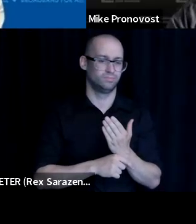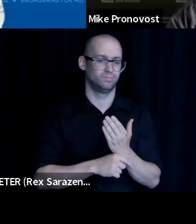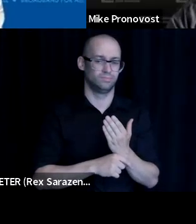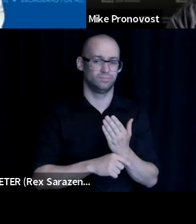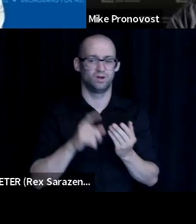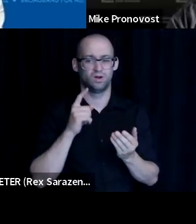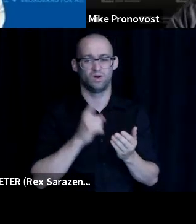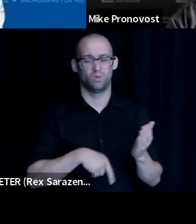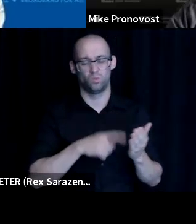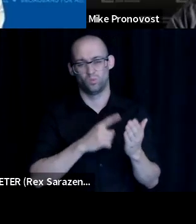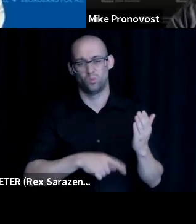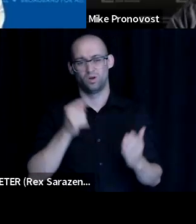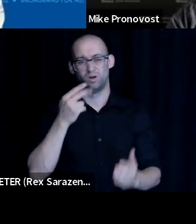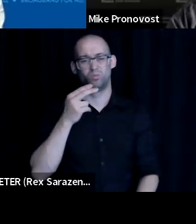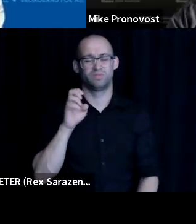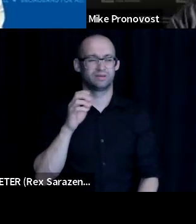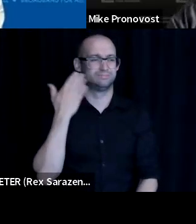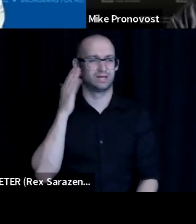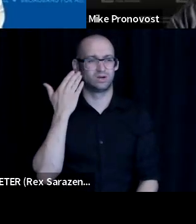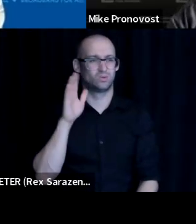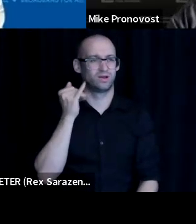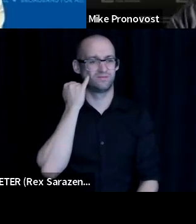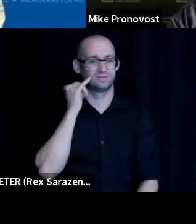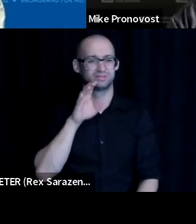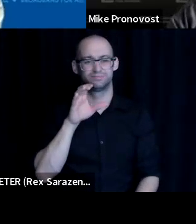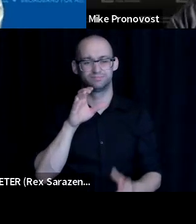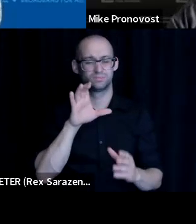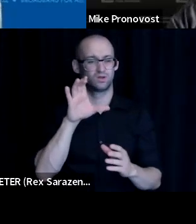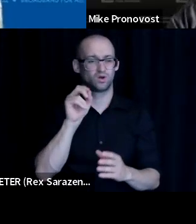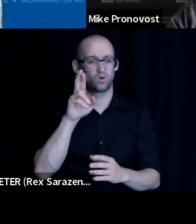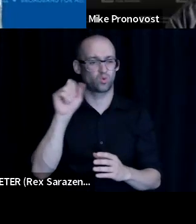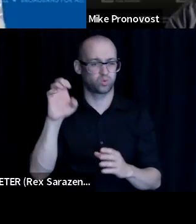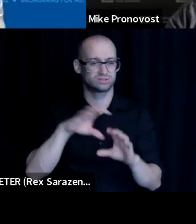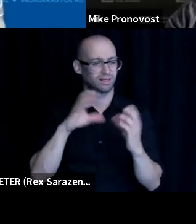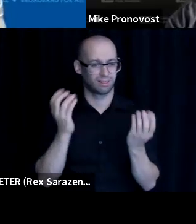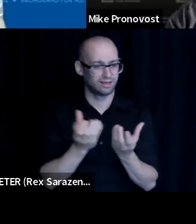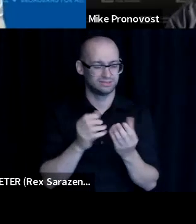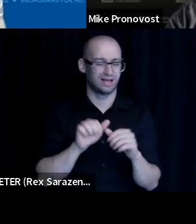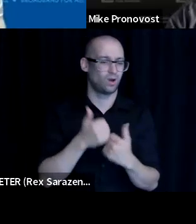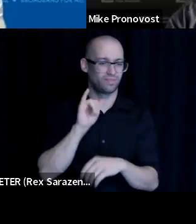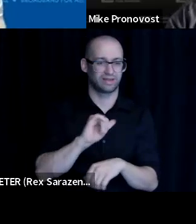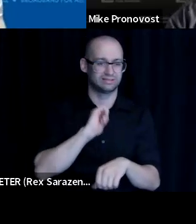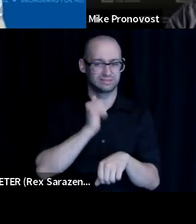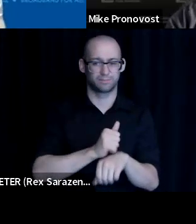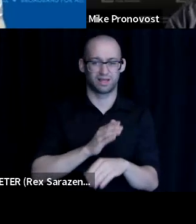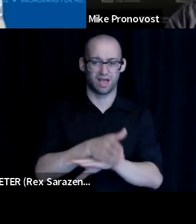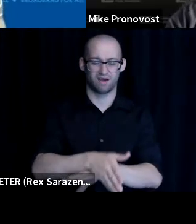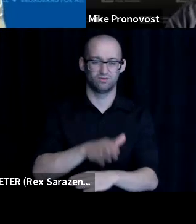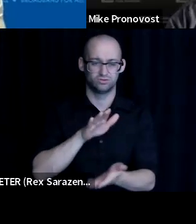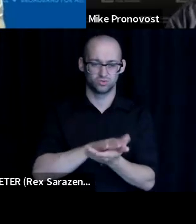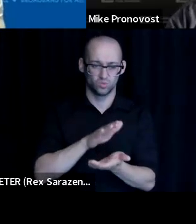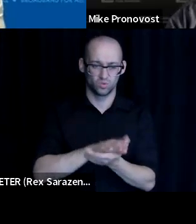what the I don't know if it's a curriculum, if it's how is that program structured? Is it an after school, during school?